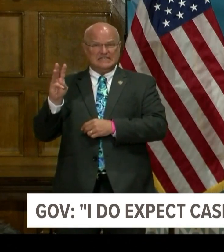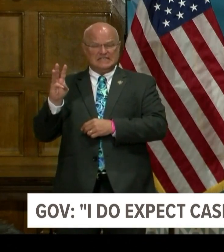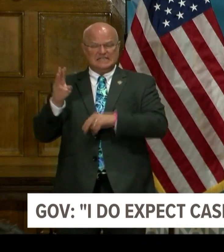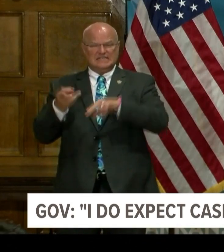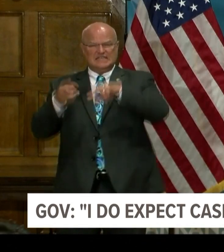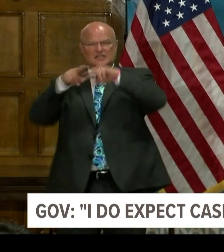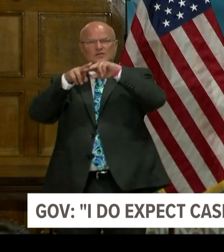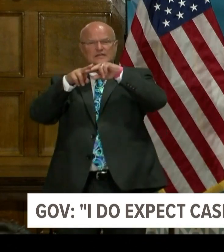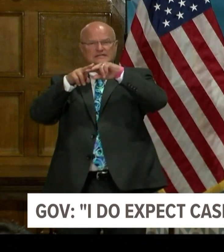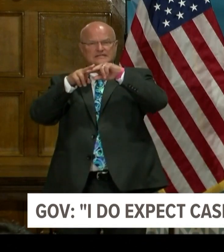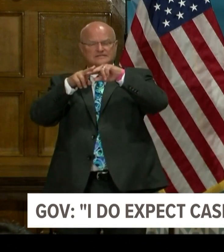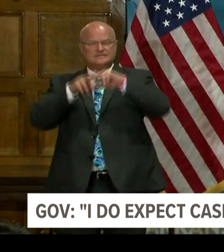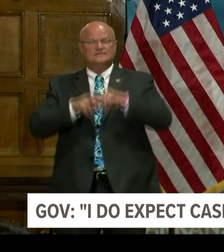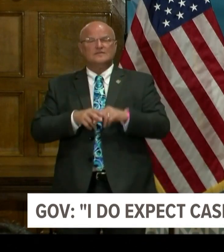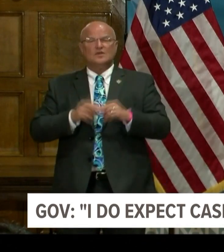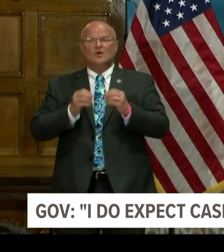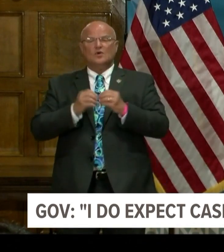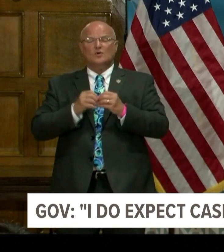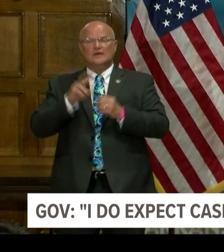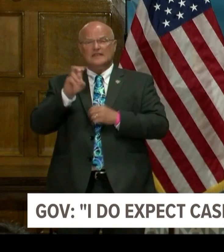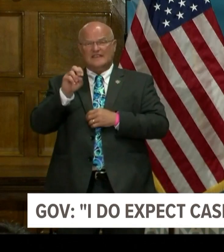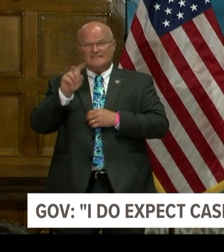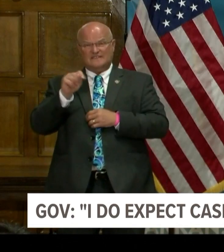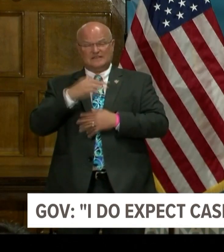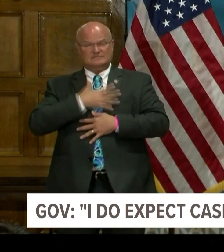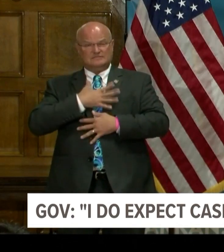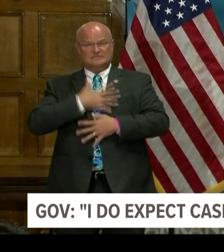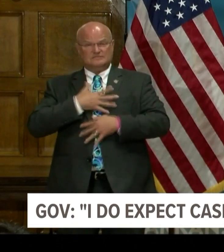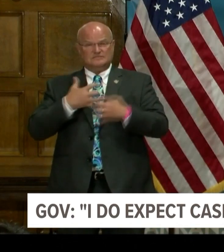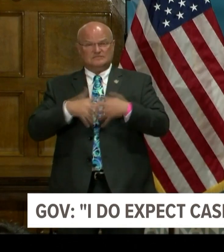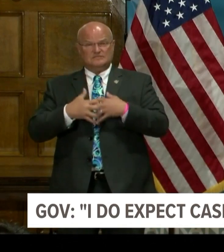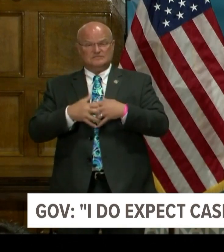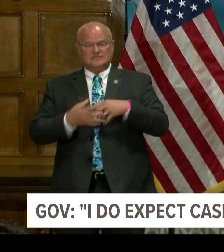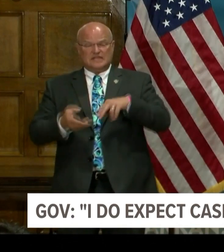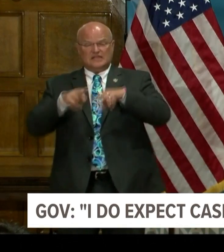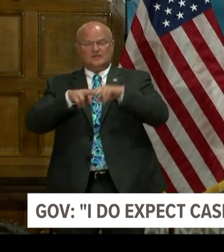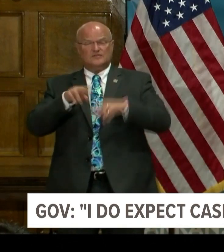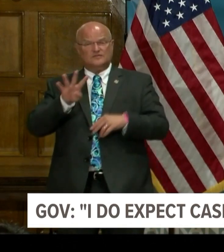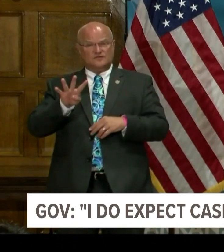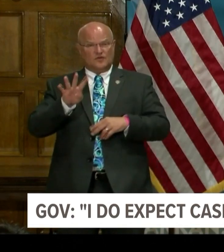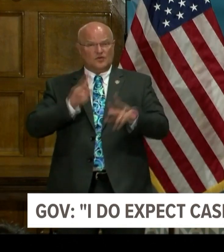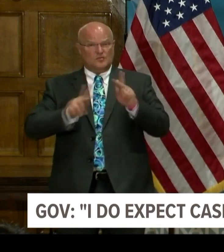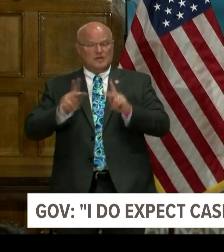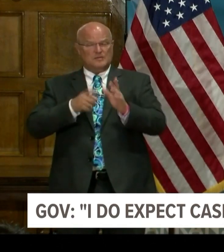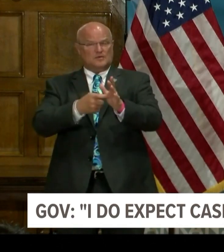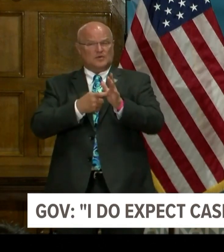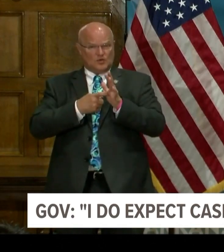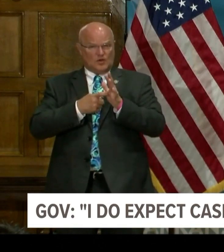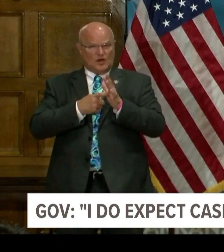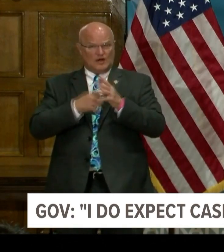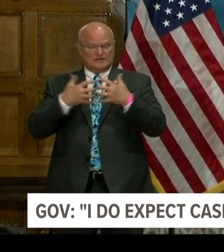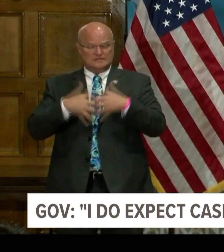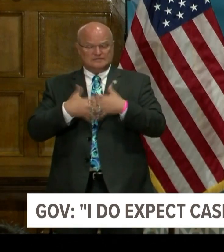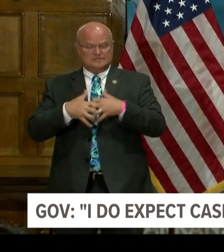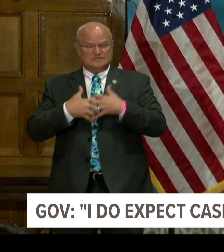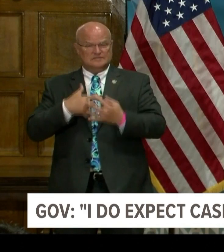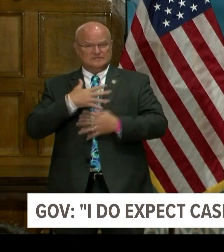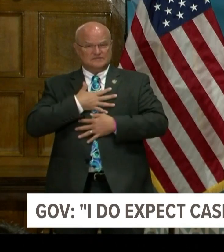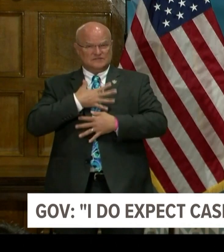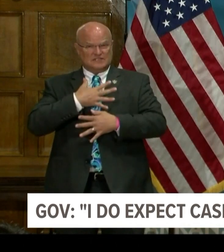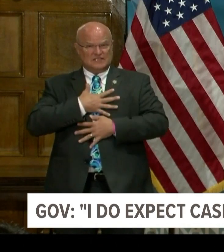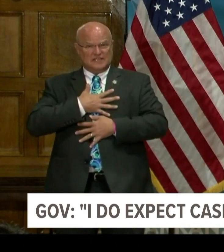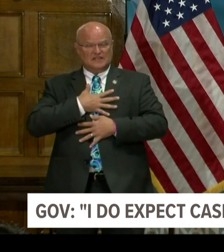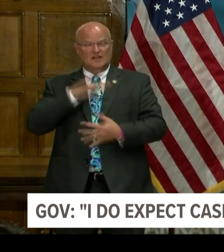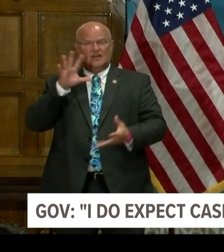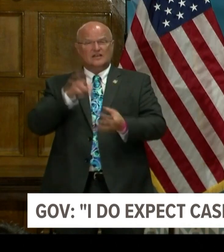from yesterday. With regard to ventilator use, there was an increase of 4 individuals requiring mechanical ventilation